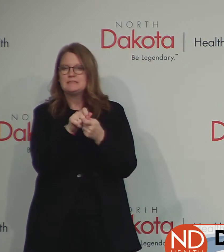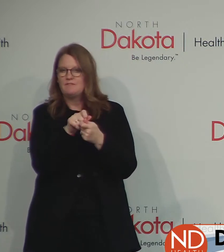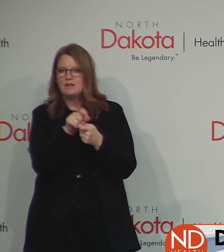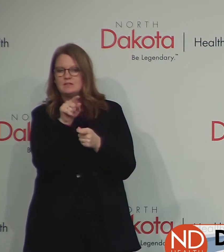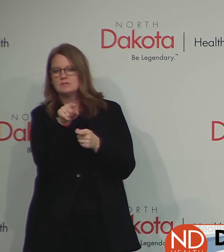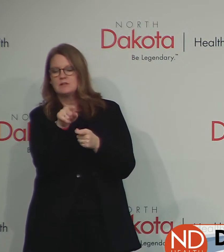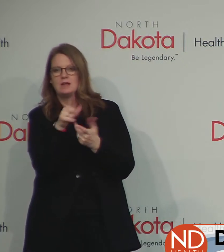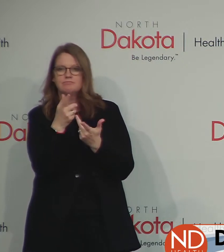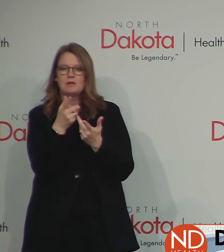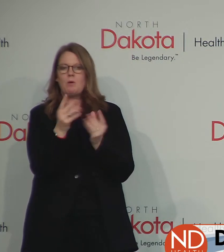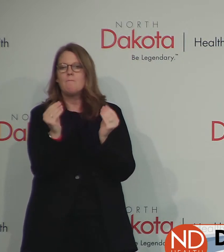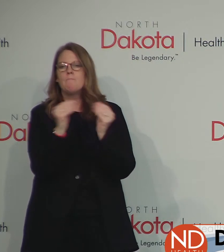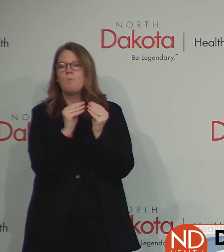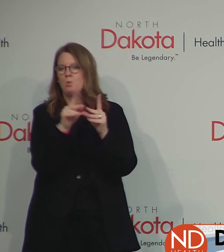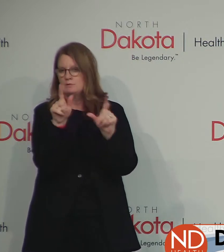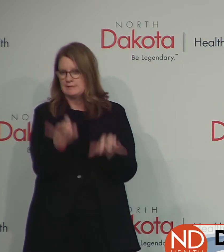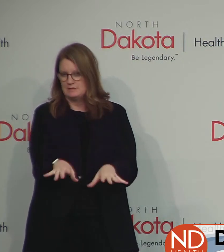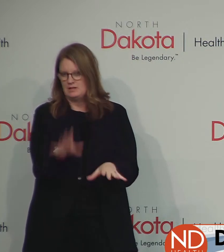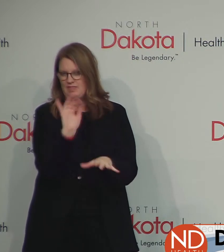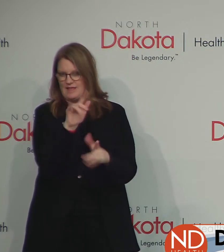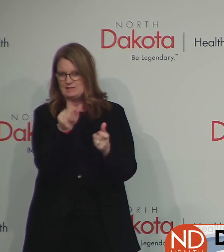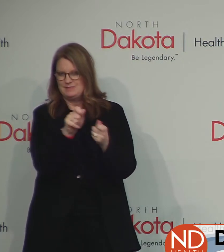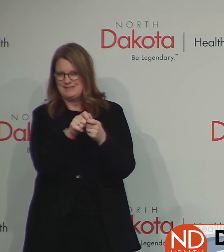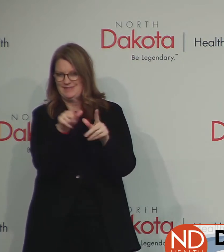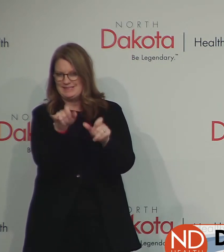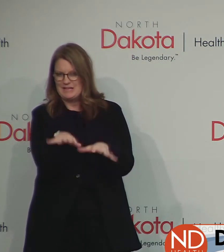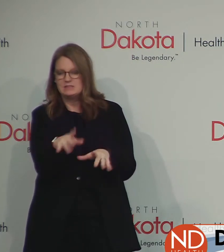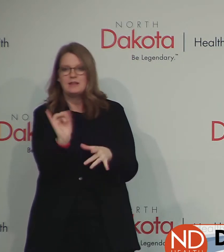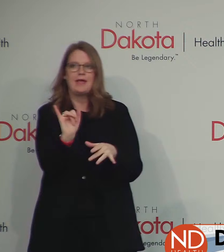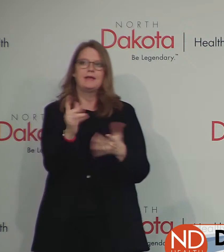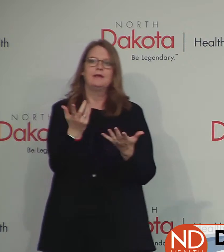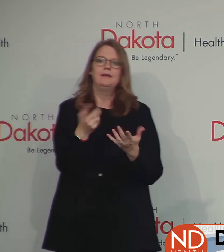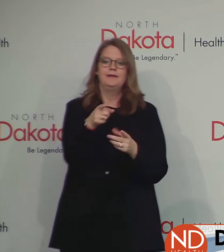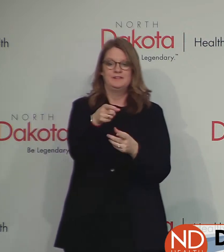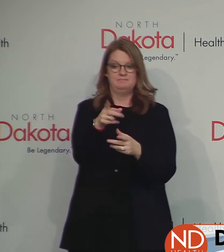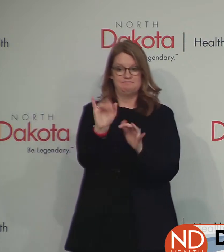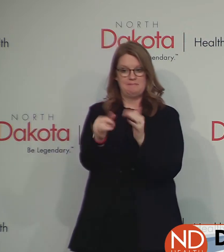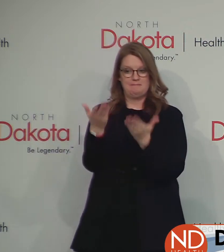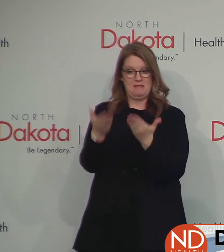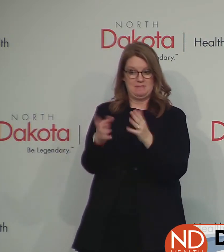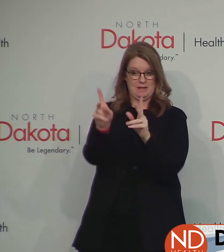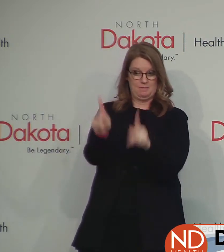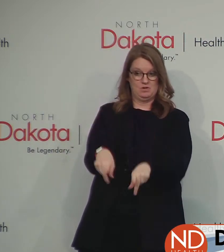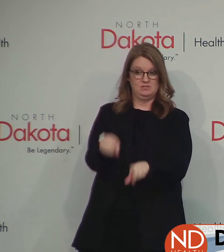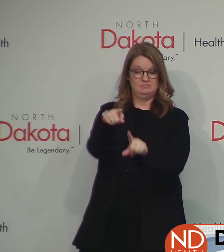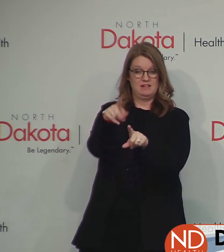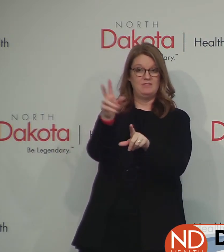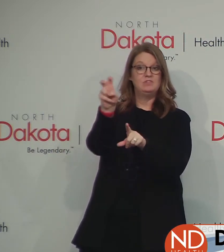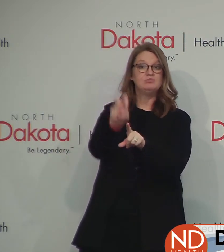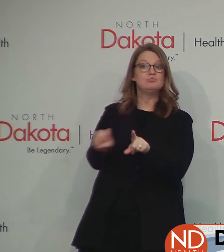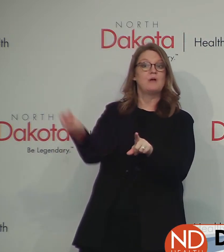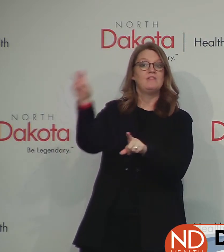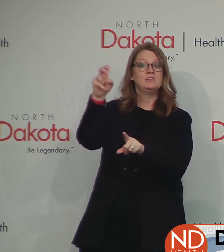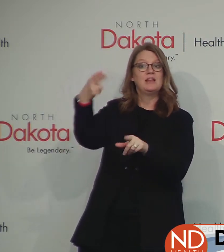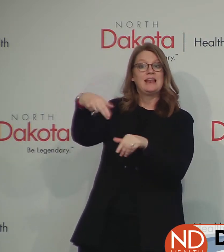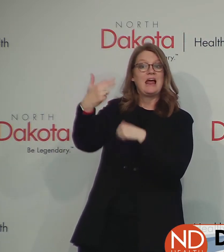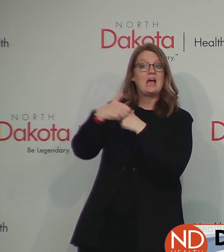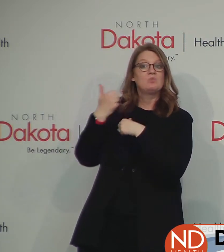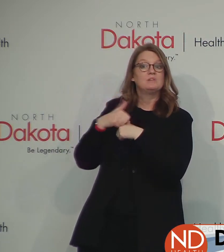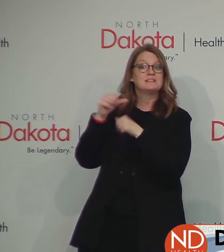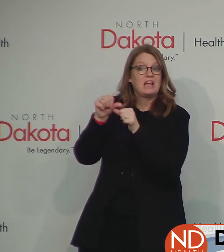like further testing done on. So for example, they may have come across an individual that has traveled to a high-risk area for